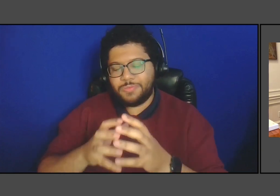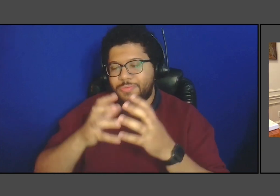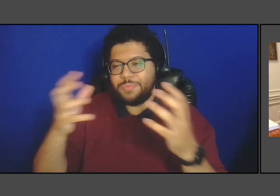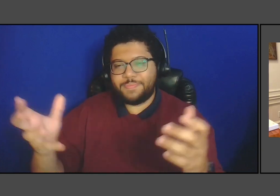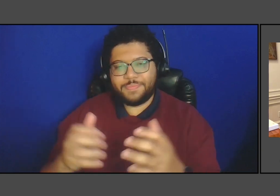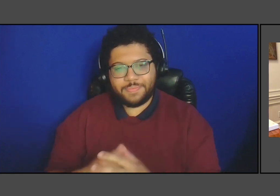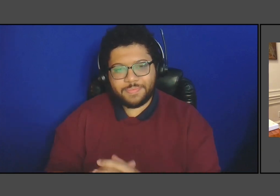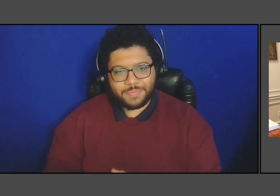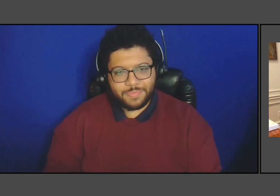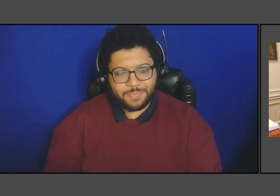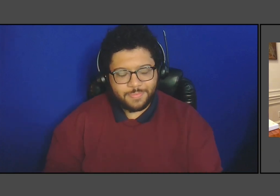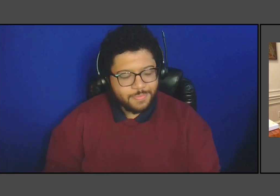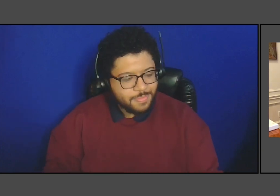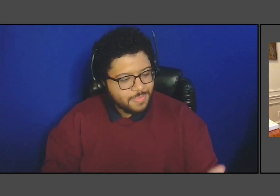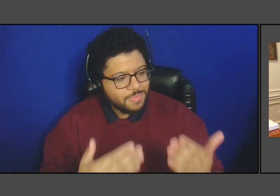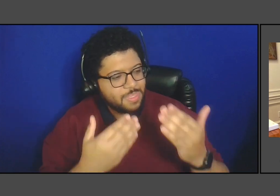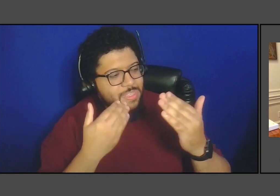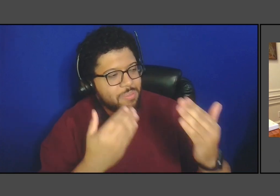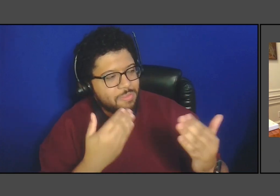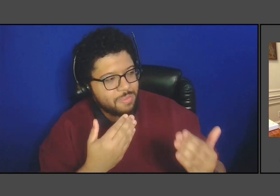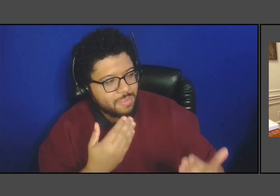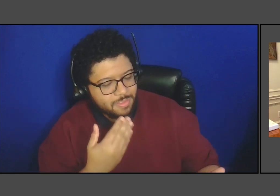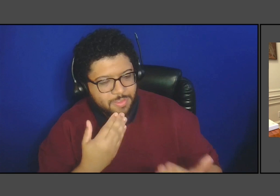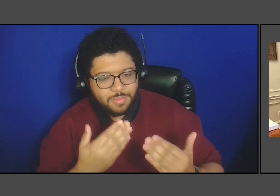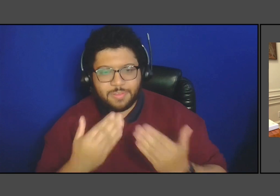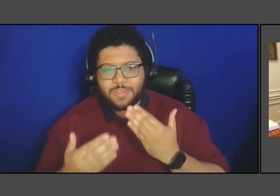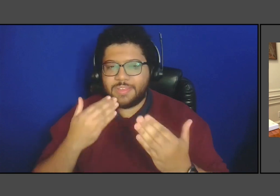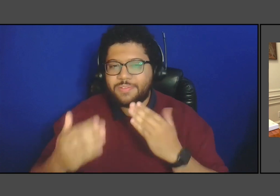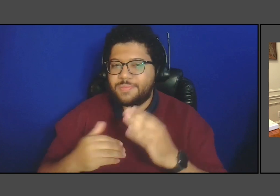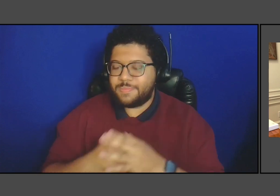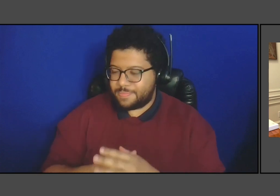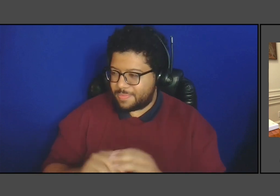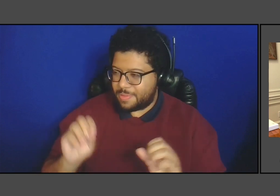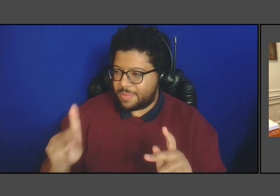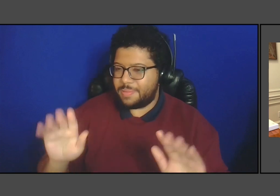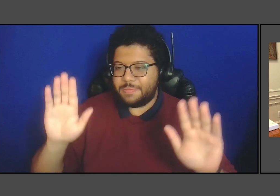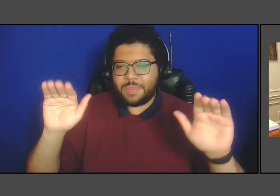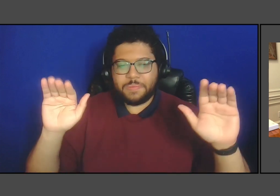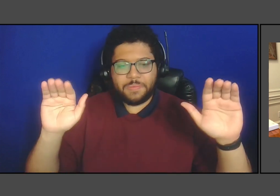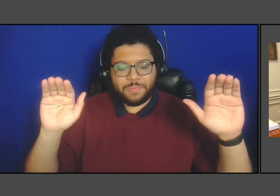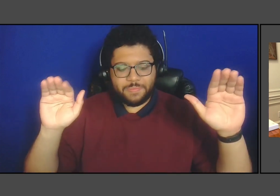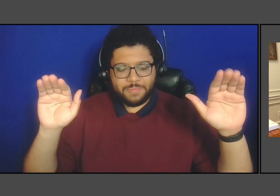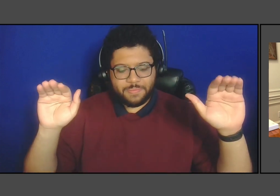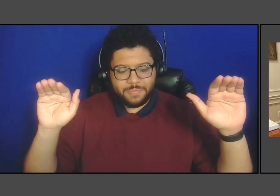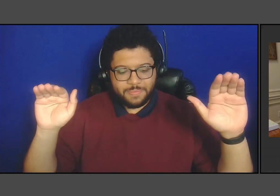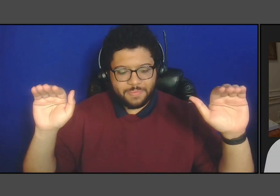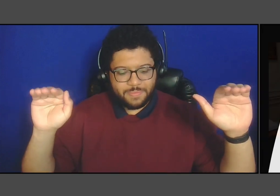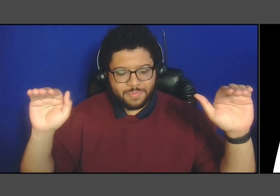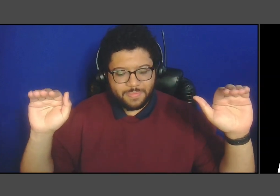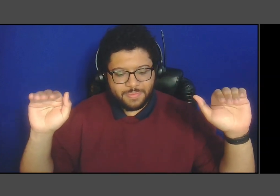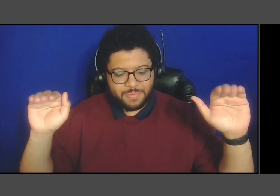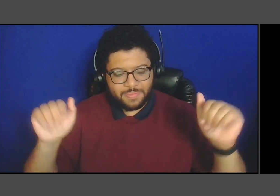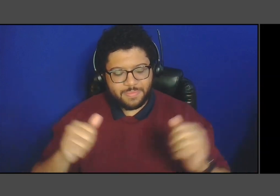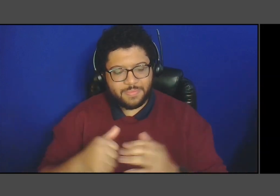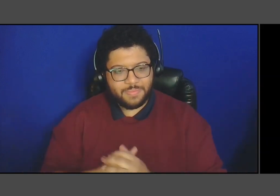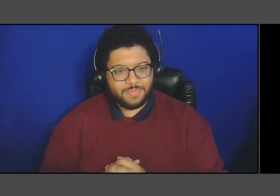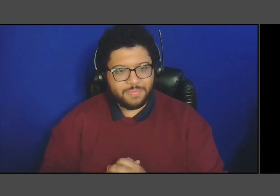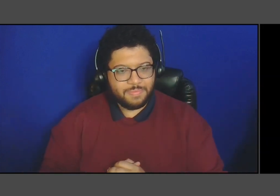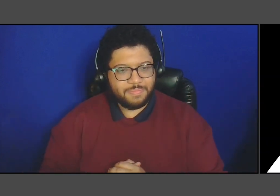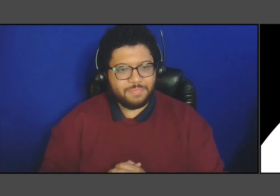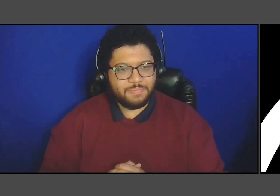Thank you. Thank you. Okay. Bye, everyone.